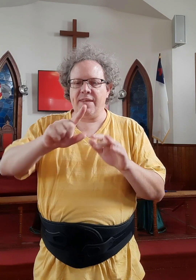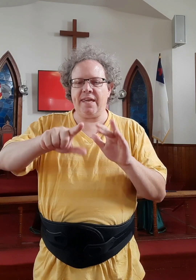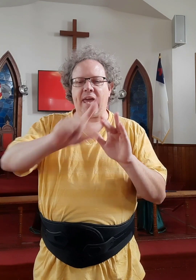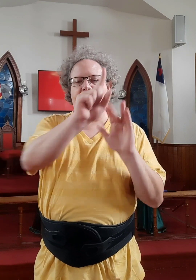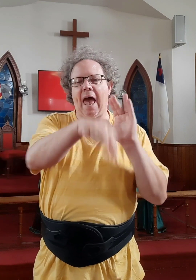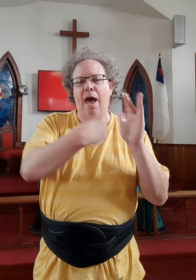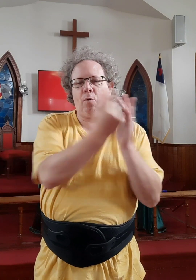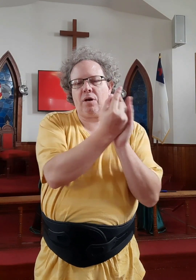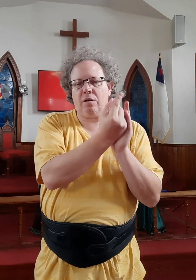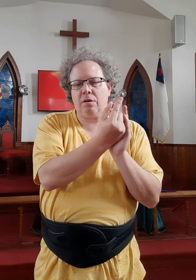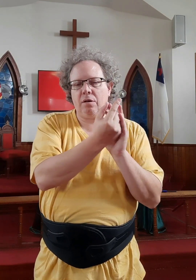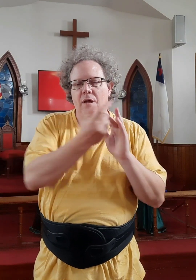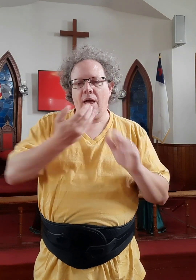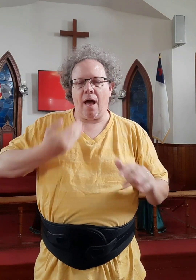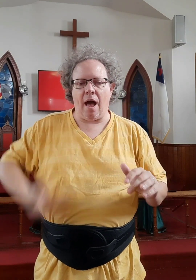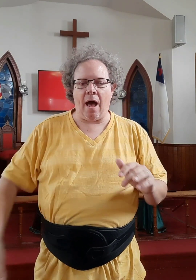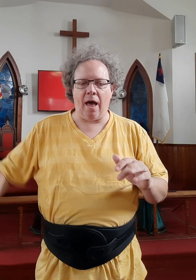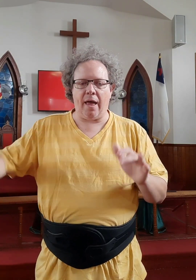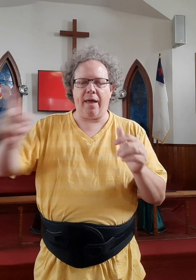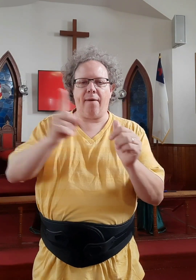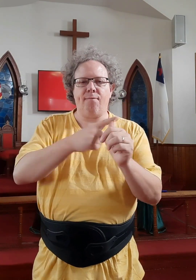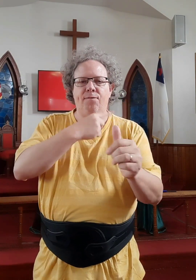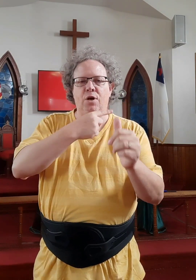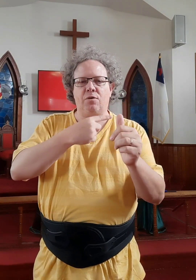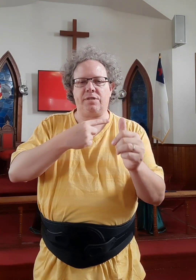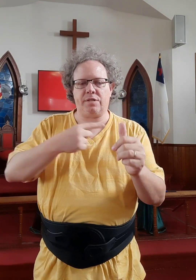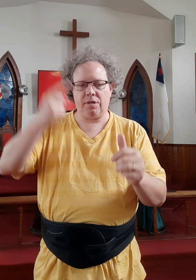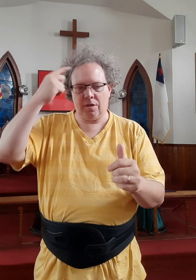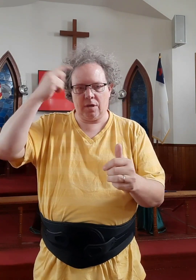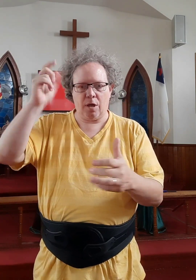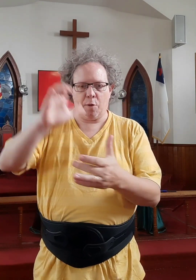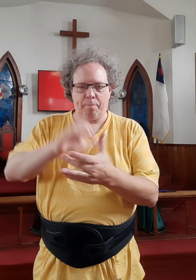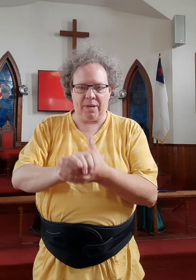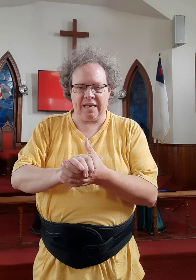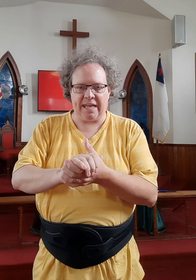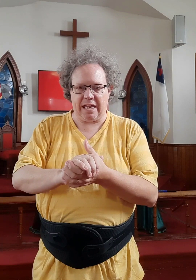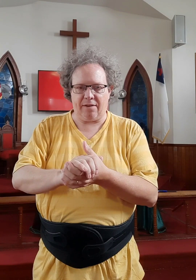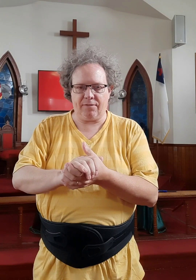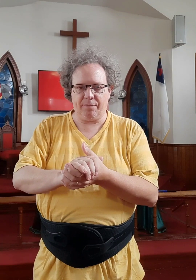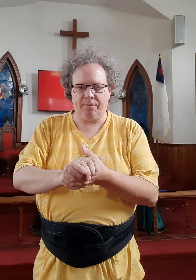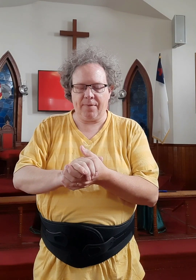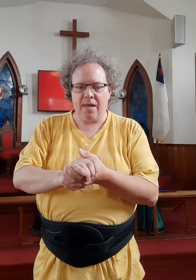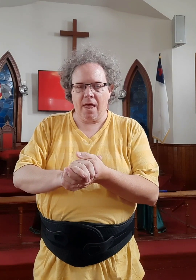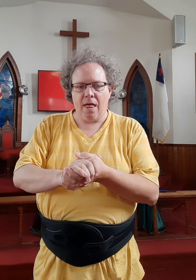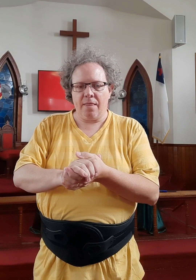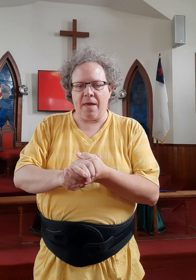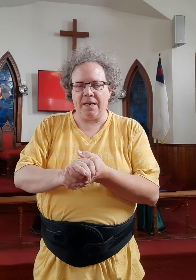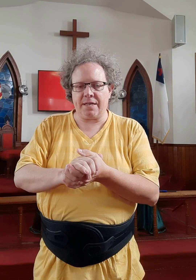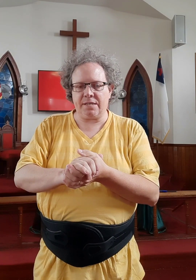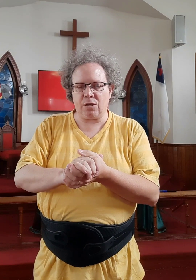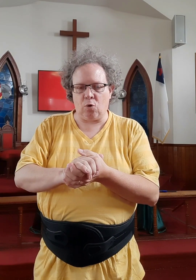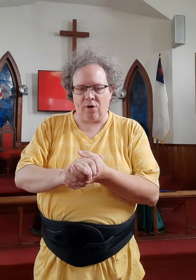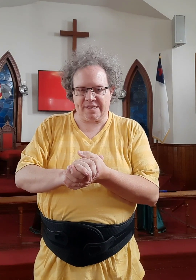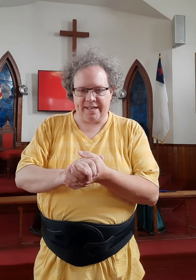the hour I first believed. Then it does the chorus